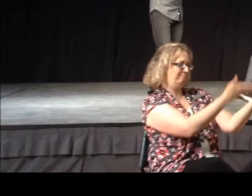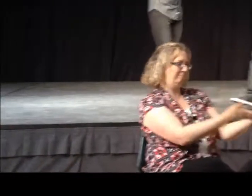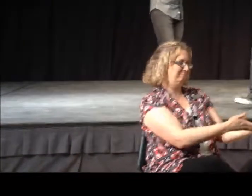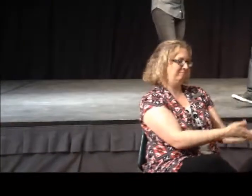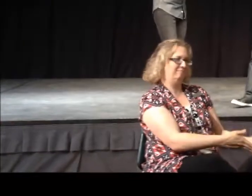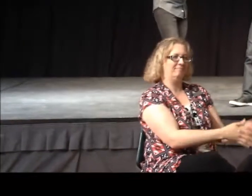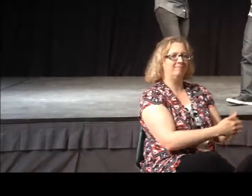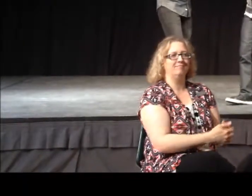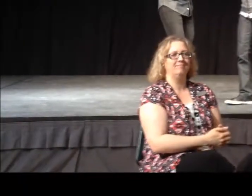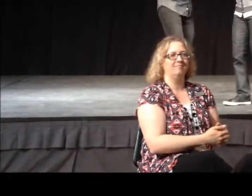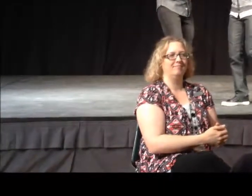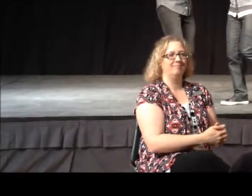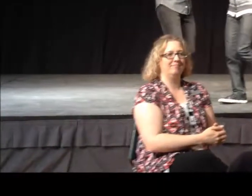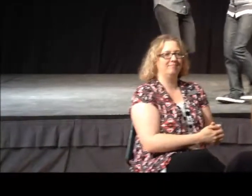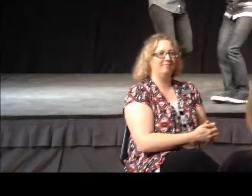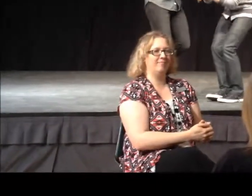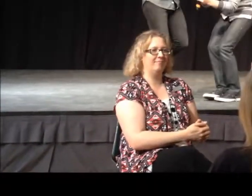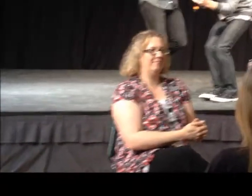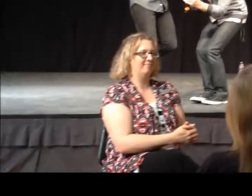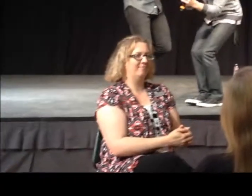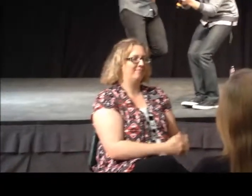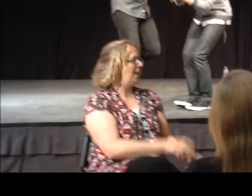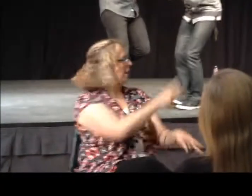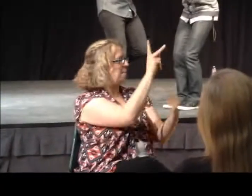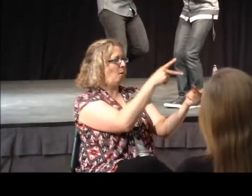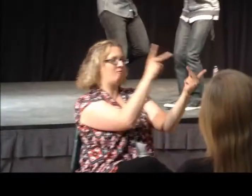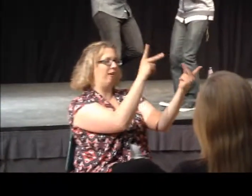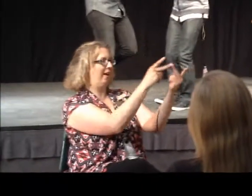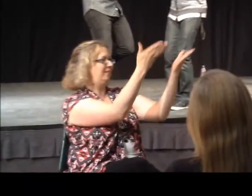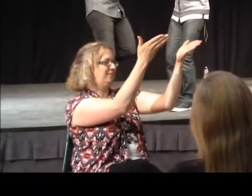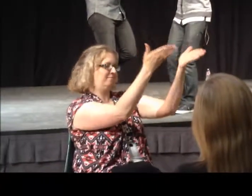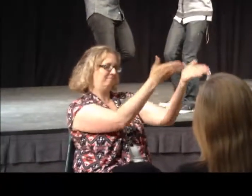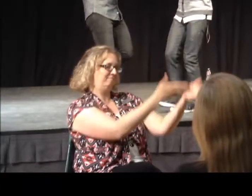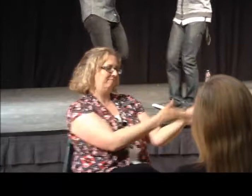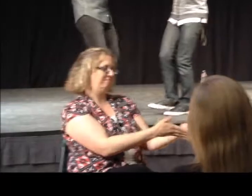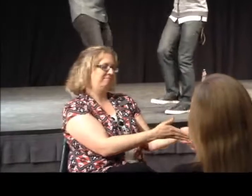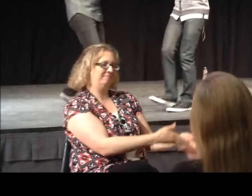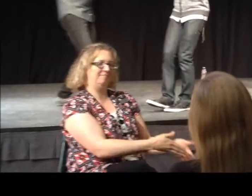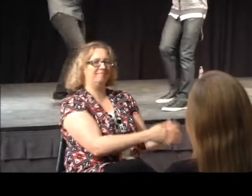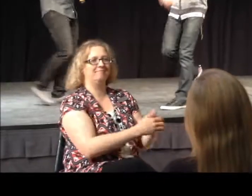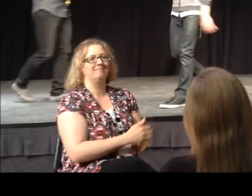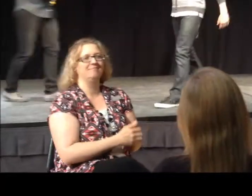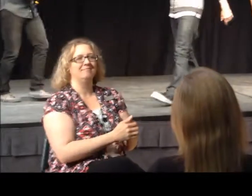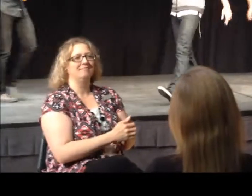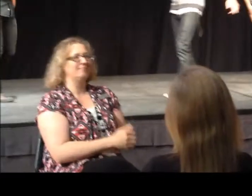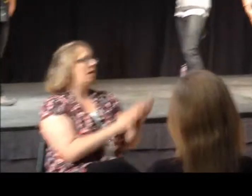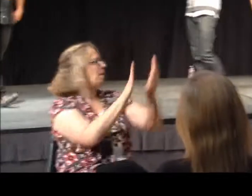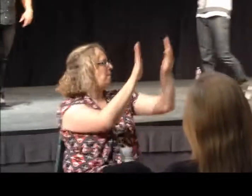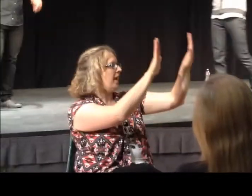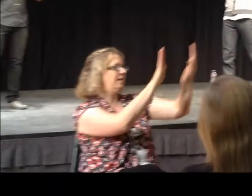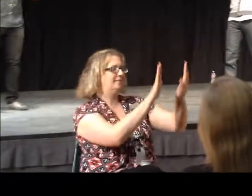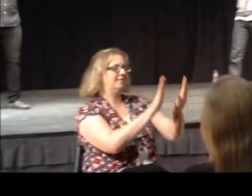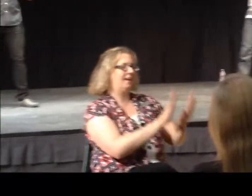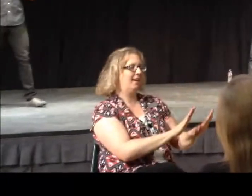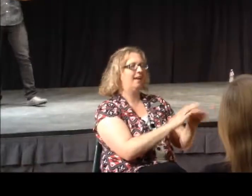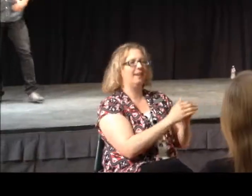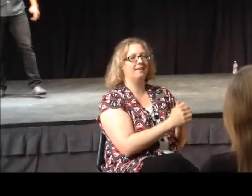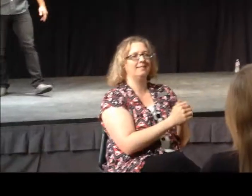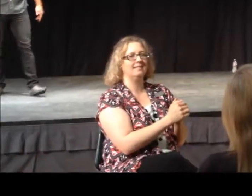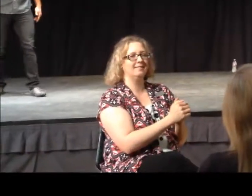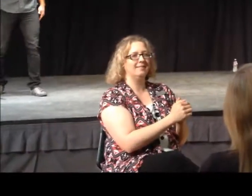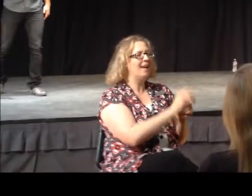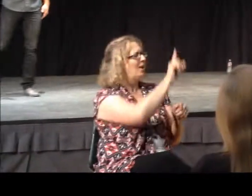The way you are I know you're amazing